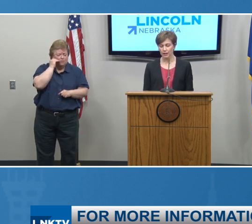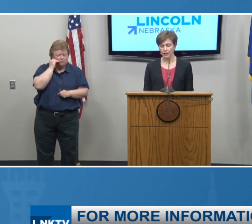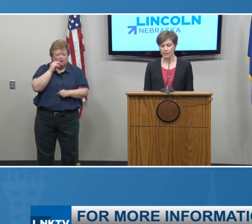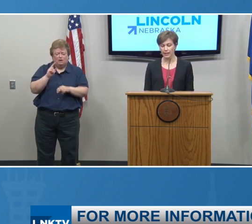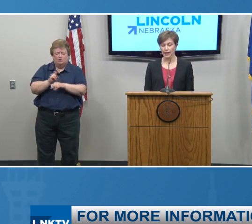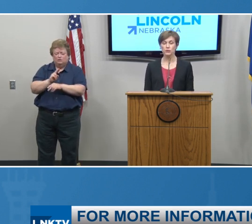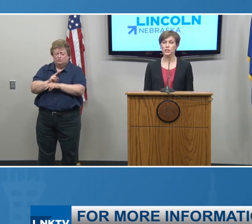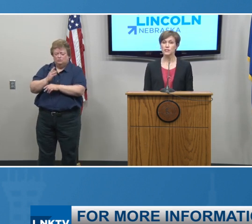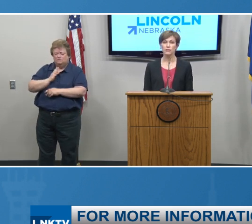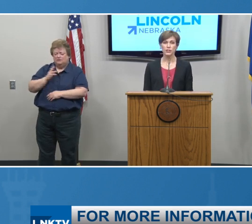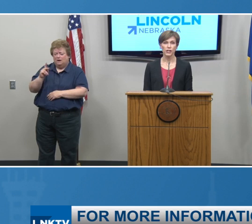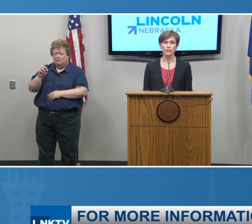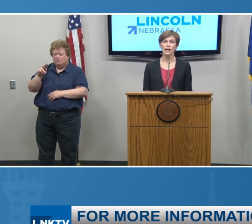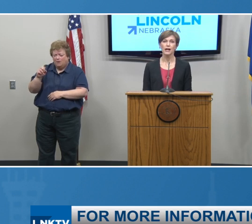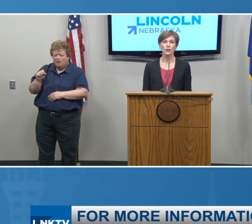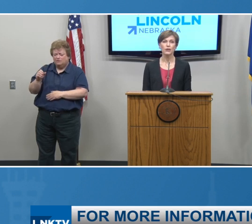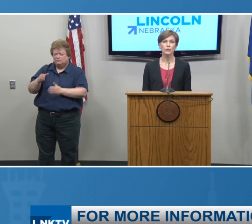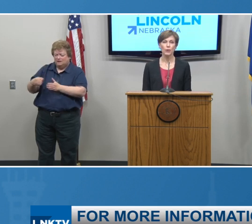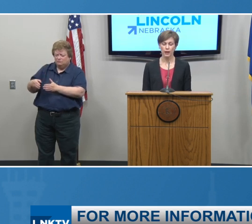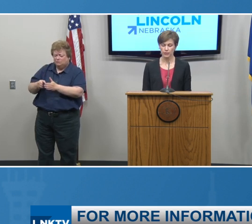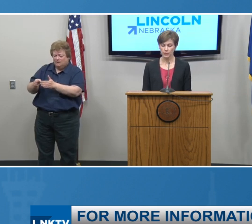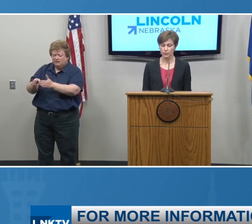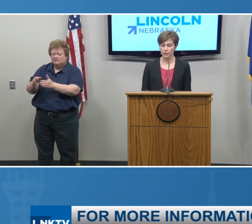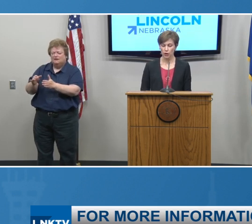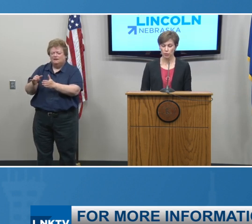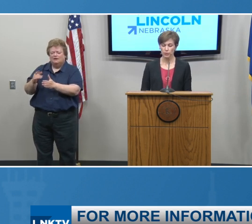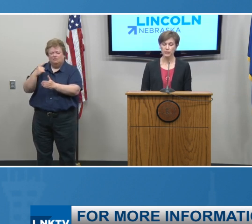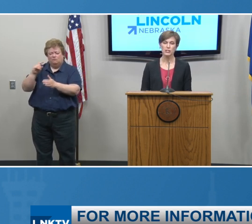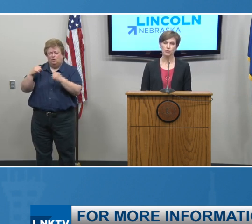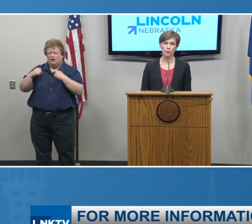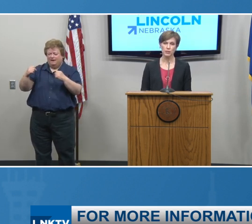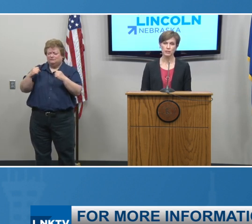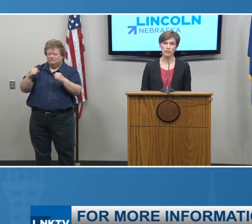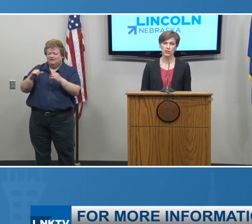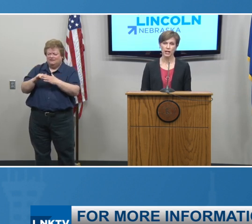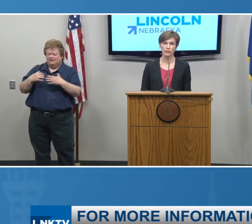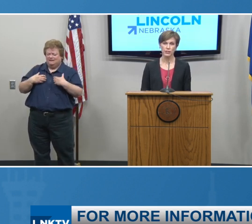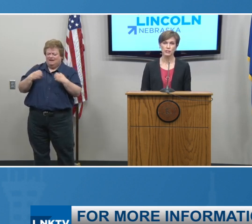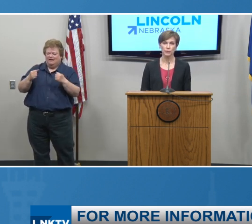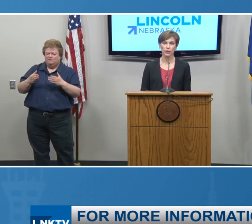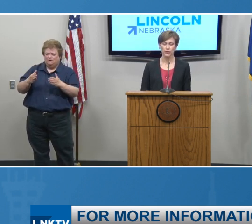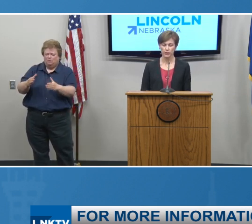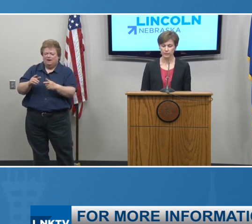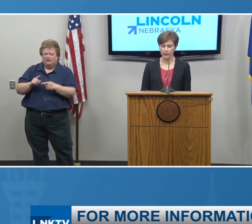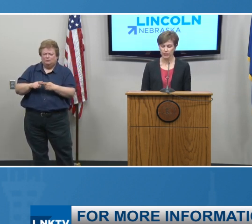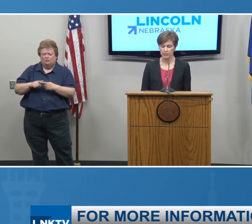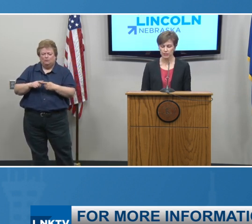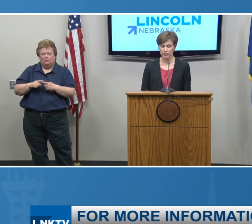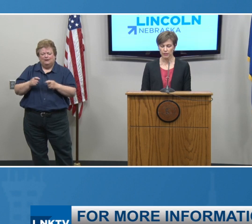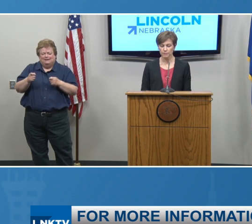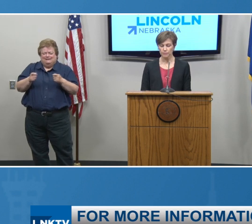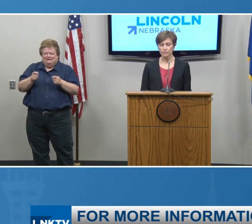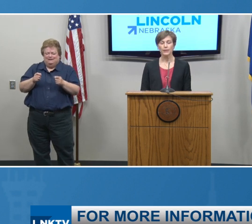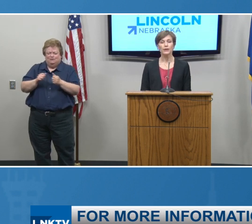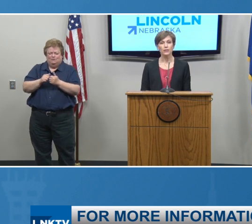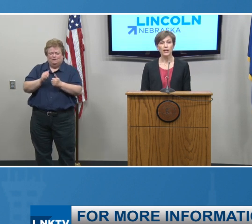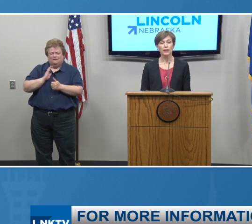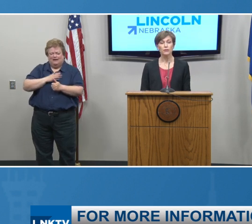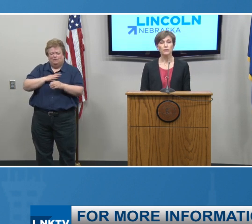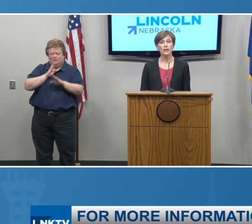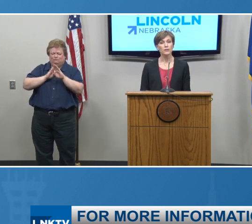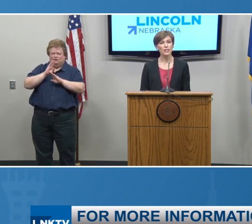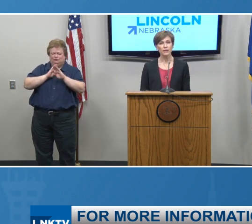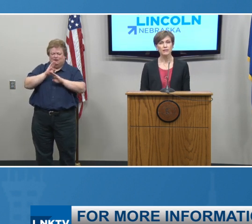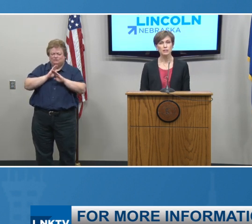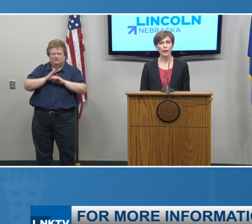trails to get exercise and fresh air is a healthy way to cope with the disruptions and challenges that we currently face. However, to